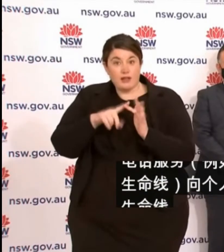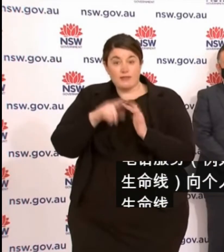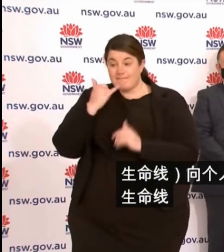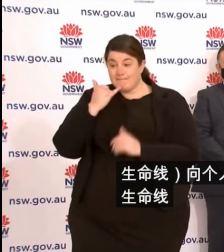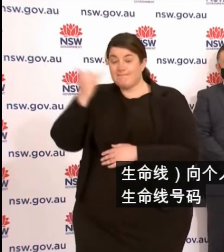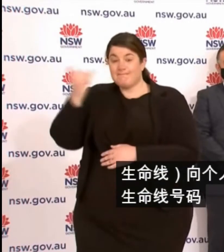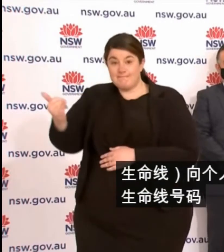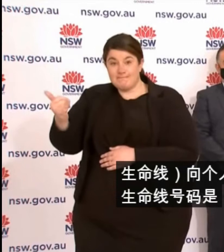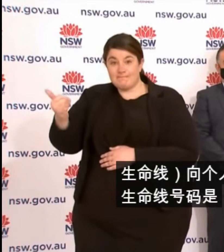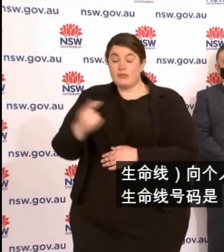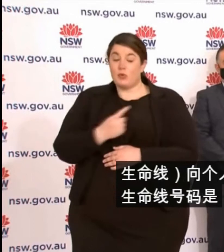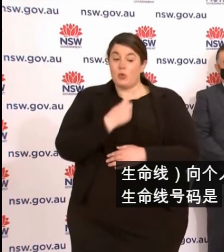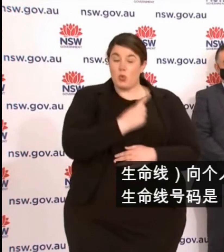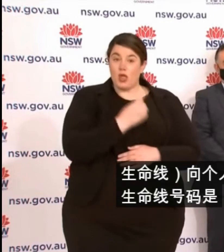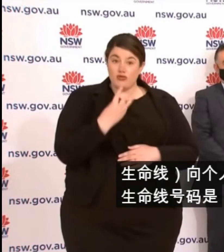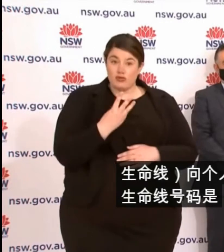the Lifeline number is